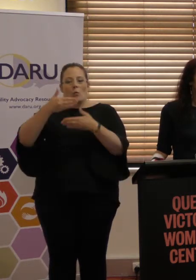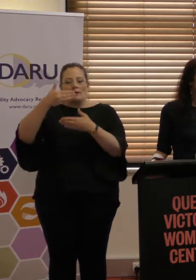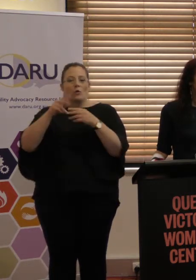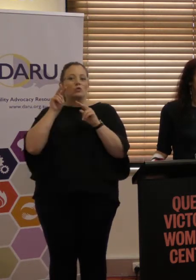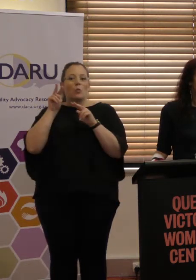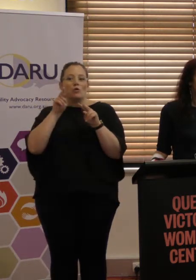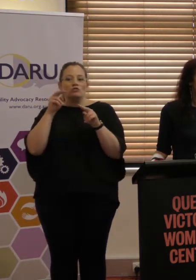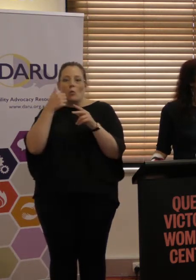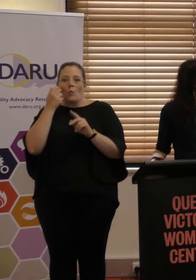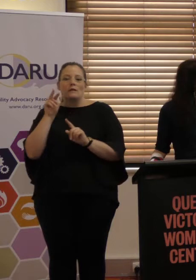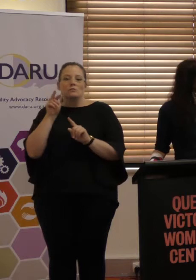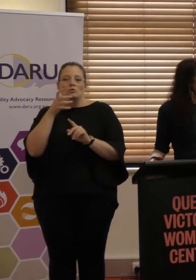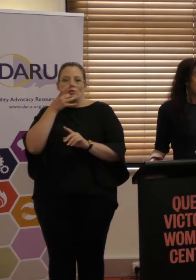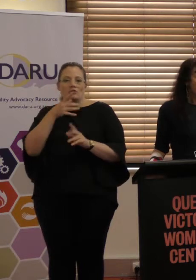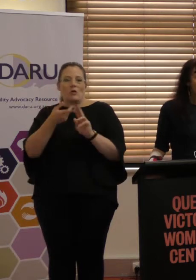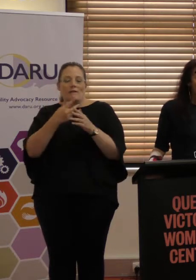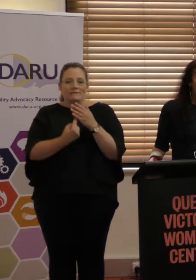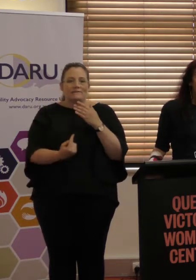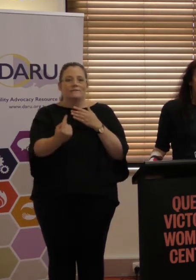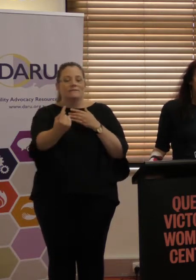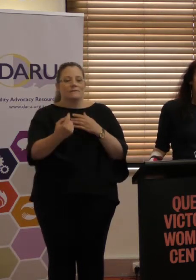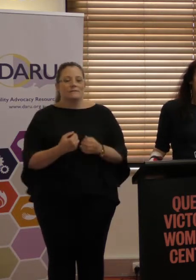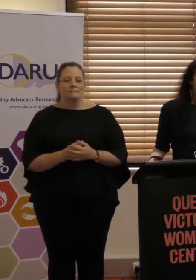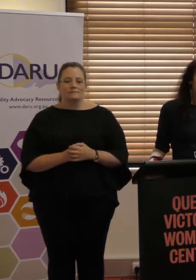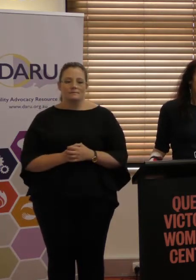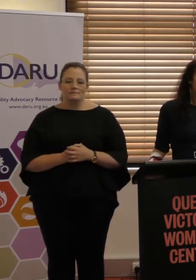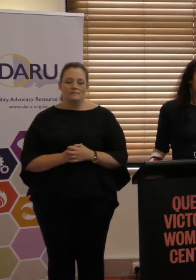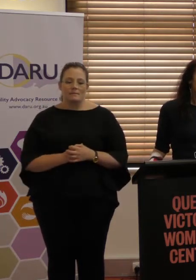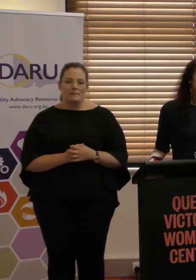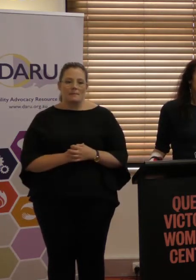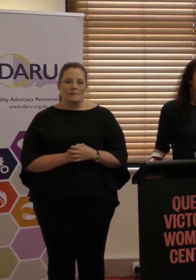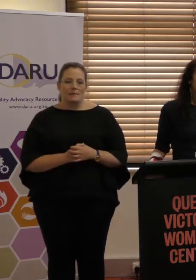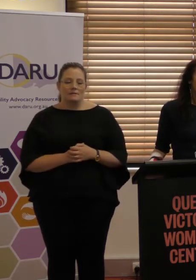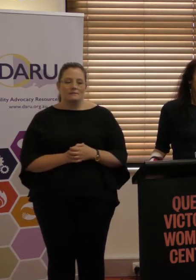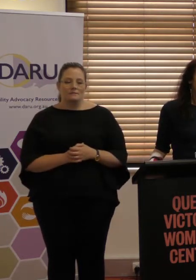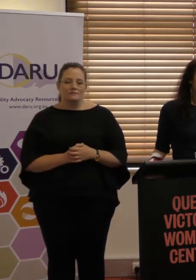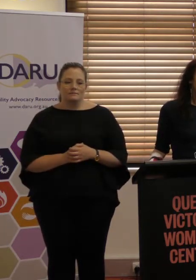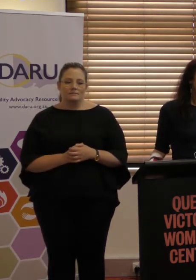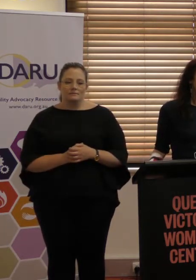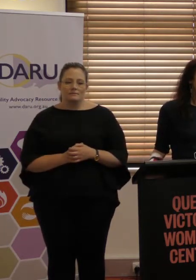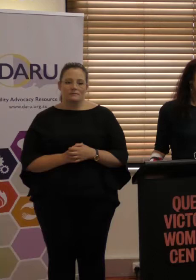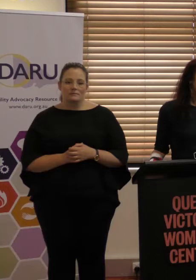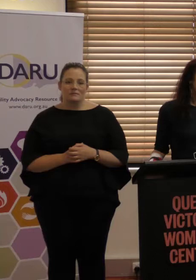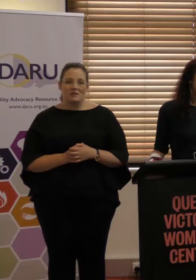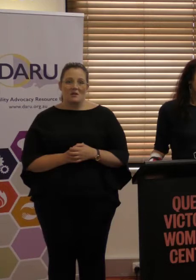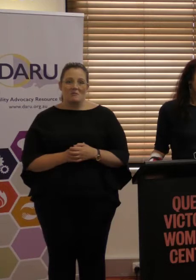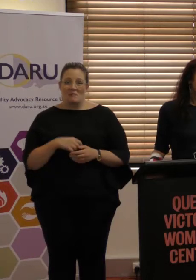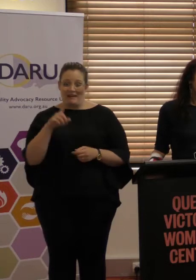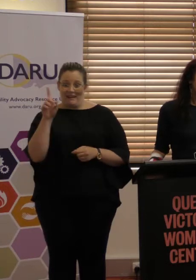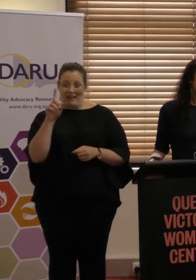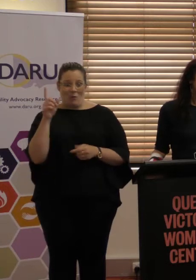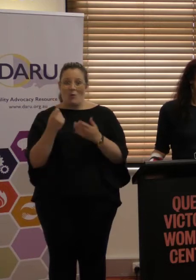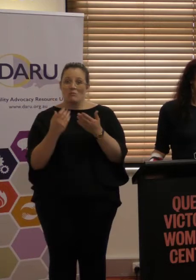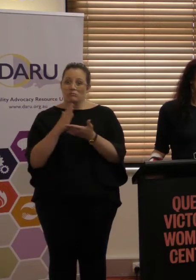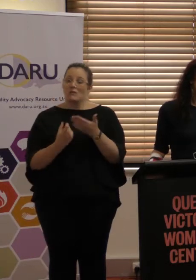observations at all times. Now what we have is a school sector that have been locking kids up